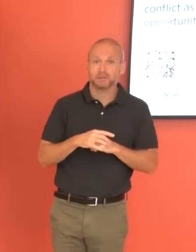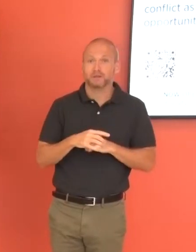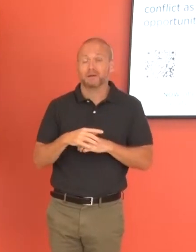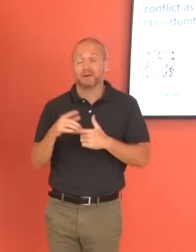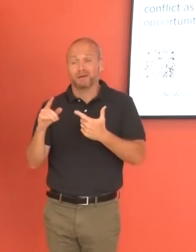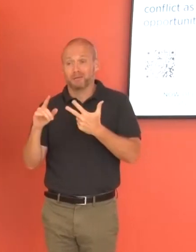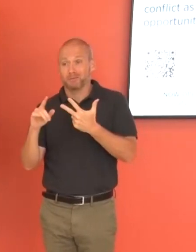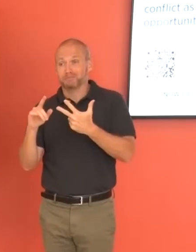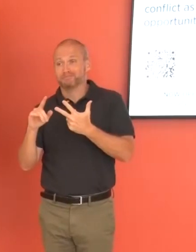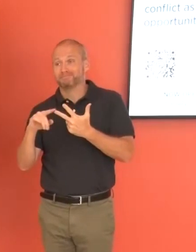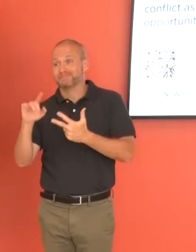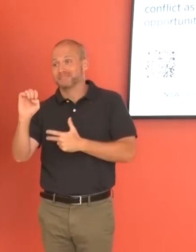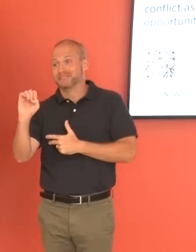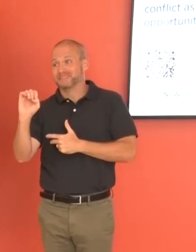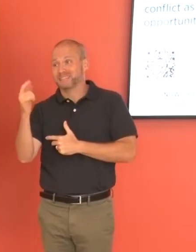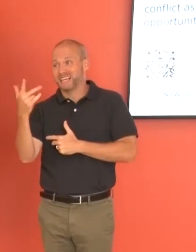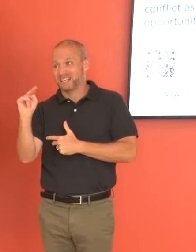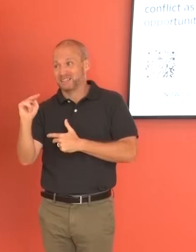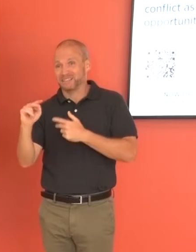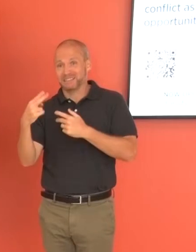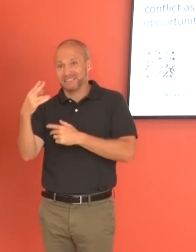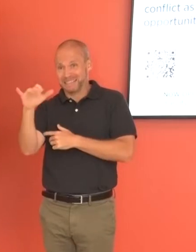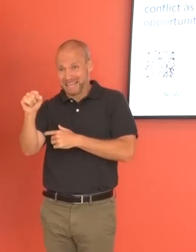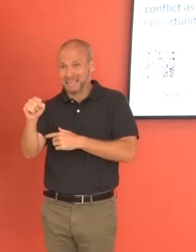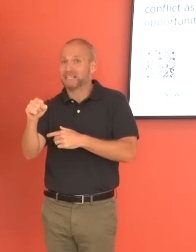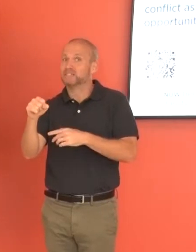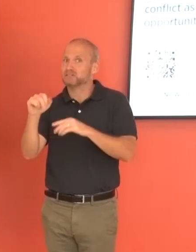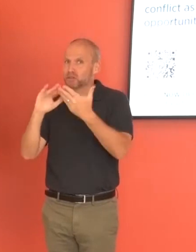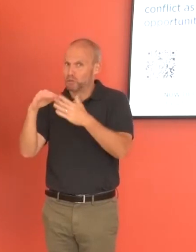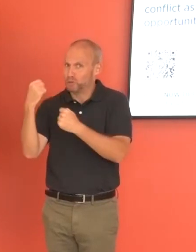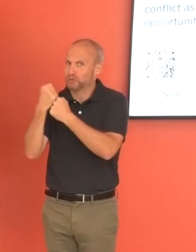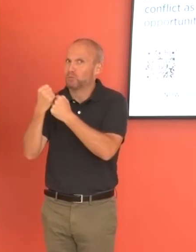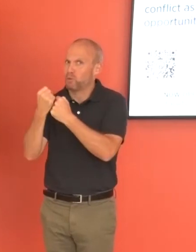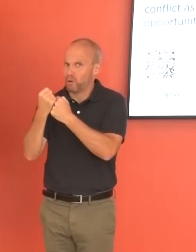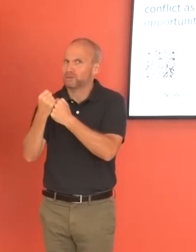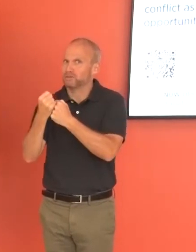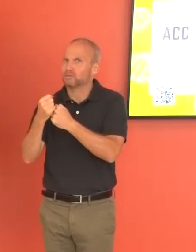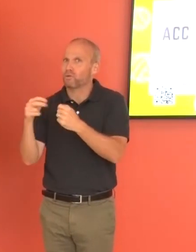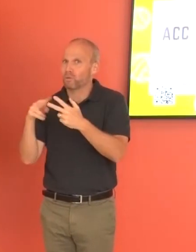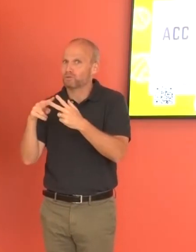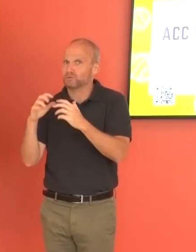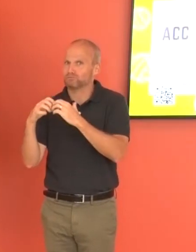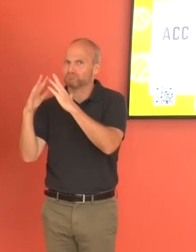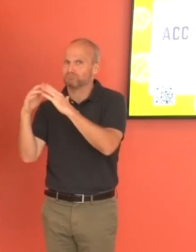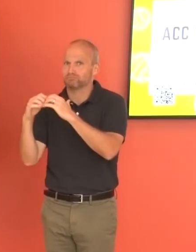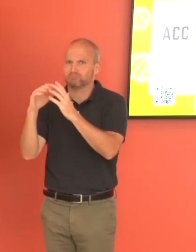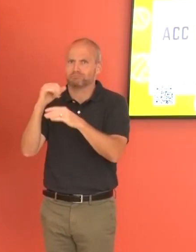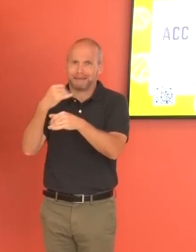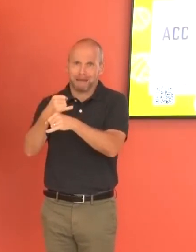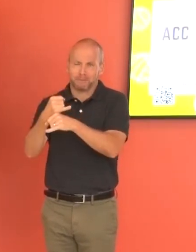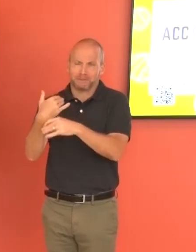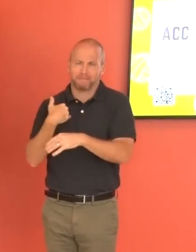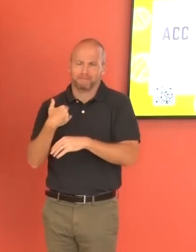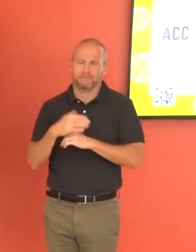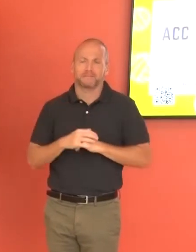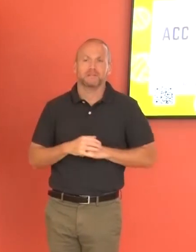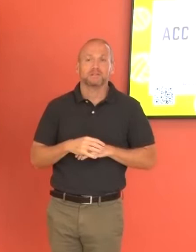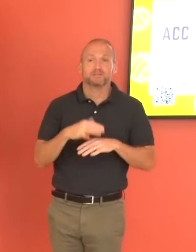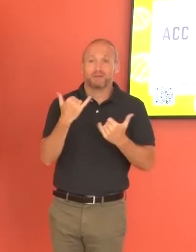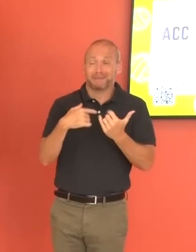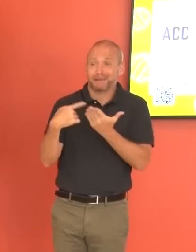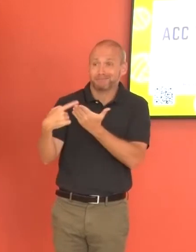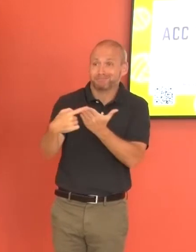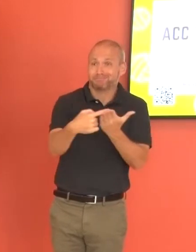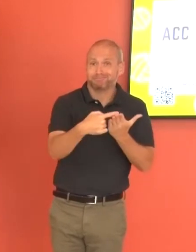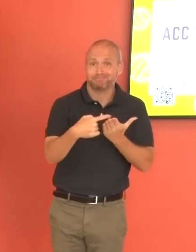Elgin and Hays. And so we're in those conversations right now and talking about it.